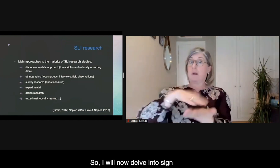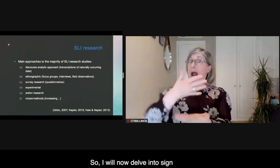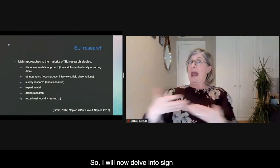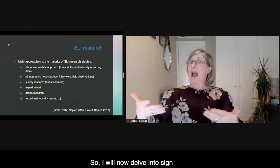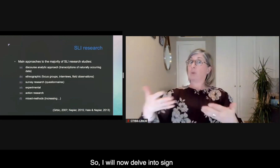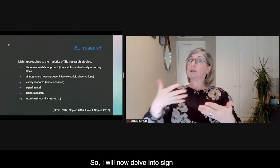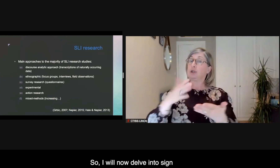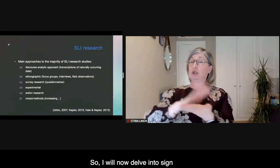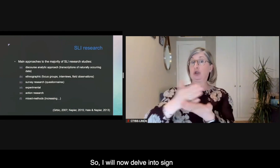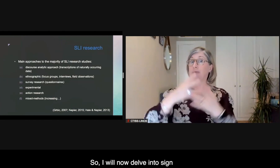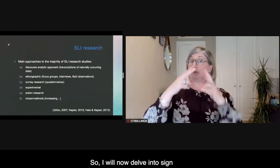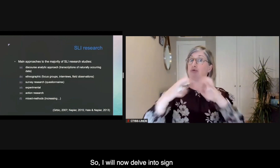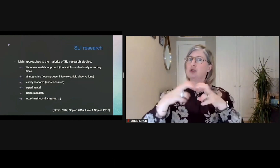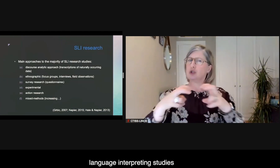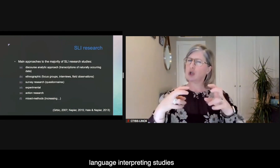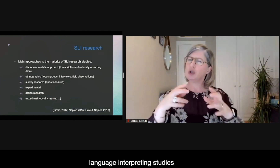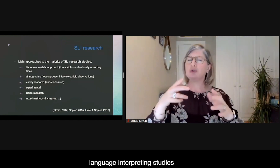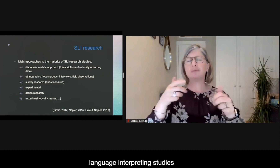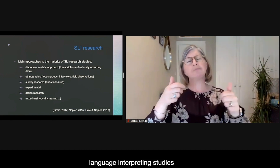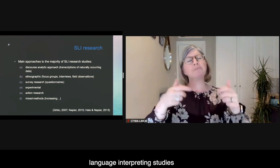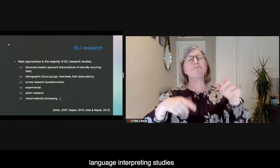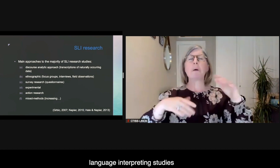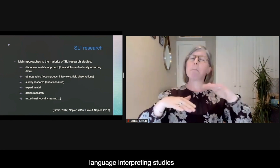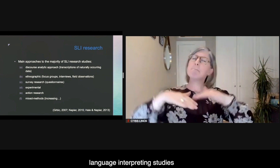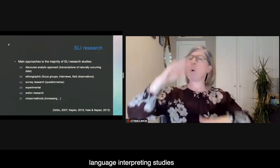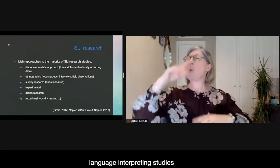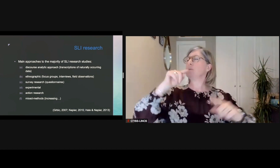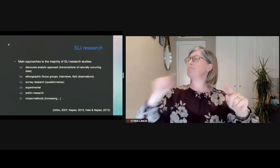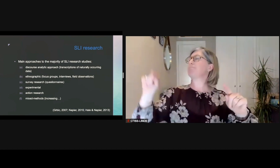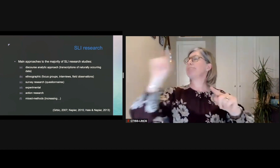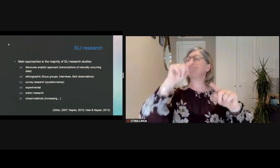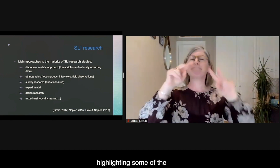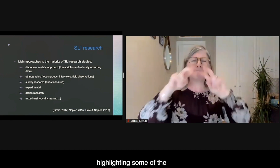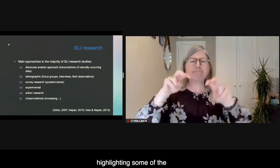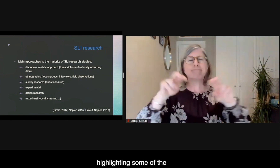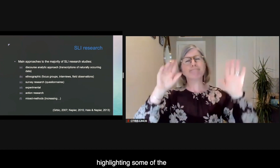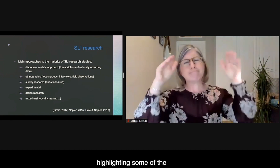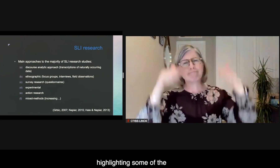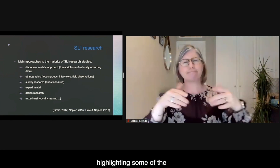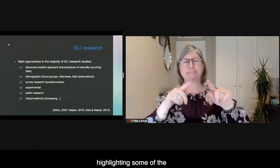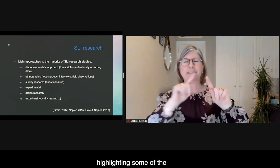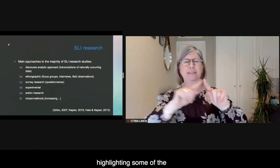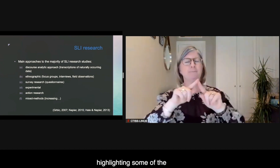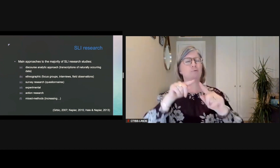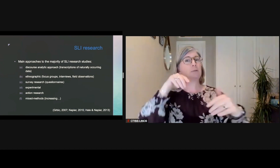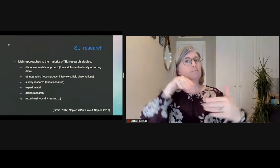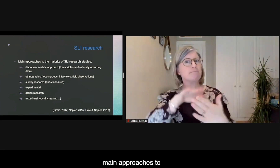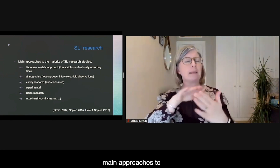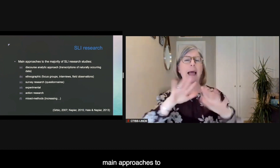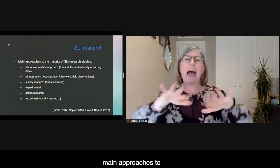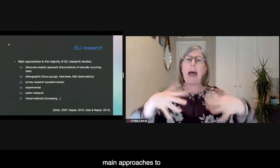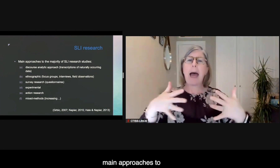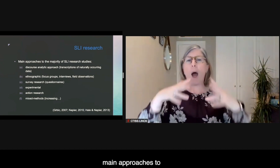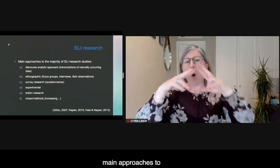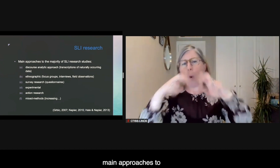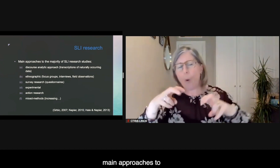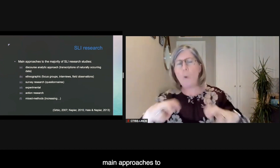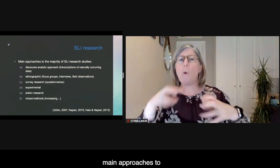So, I will now delve into sign language interpreting studies, highlighting some of the main approaches to the majority of its research.